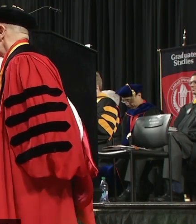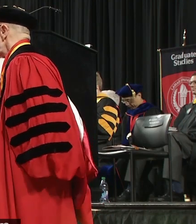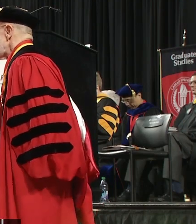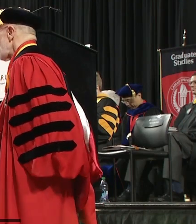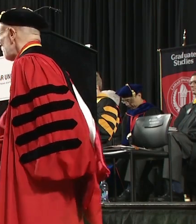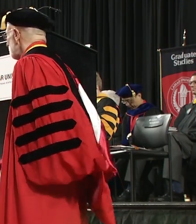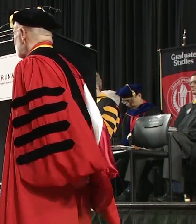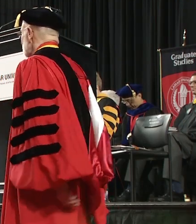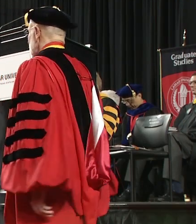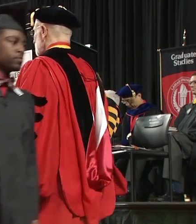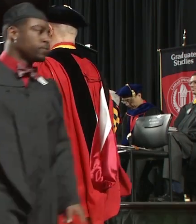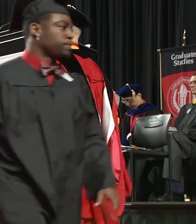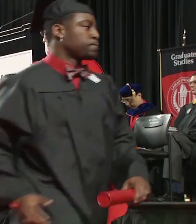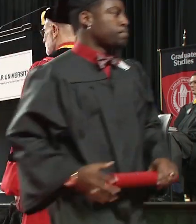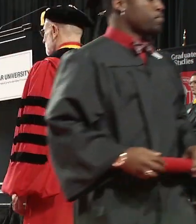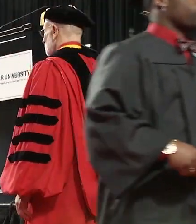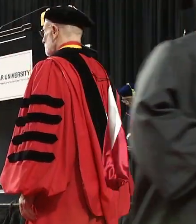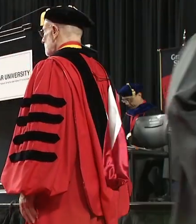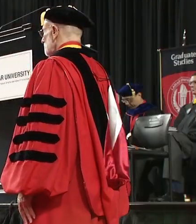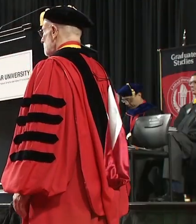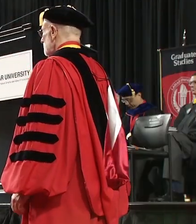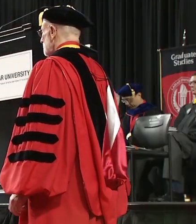Elizabeth Ann Johnson.